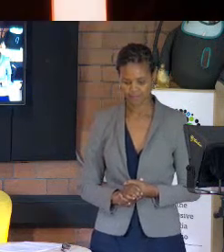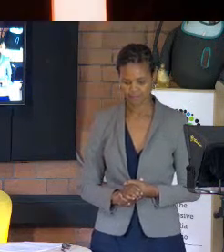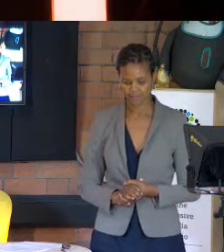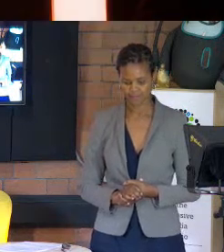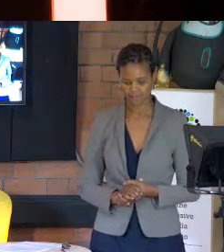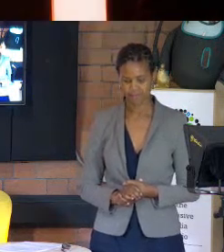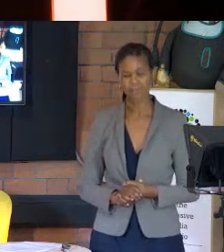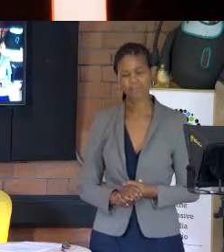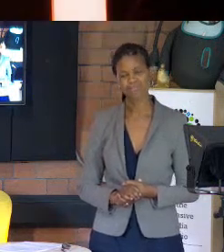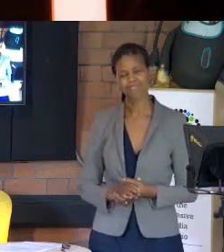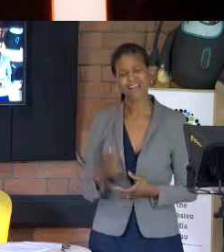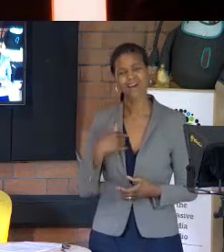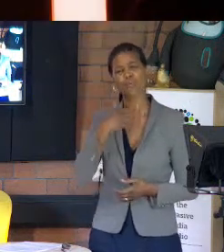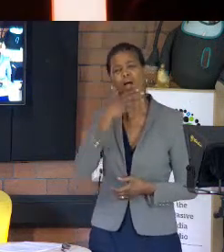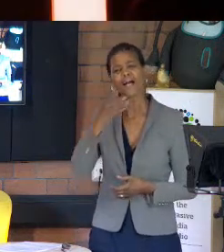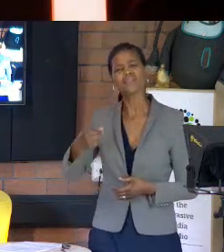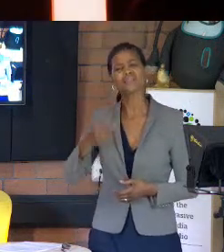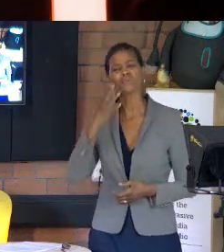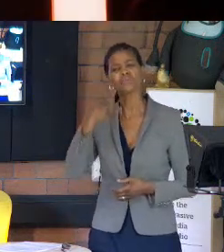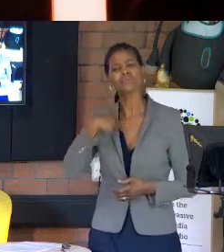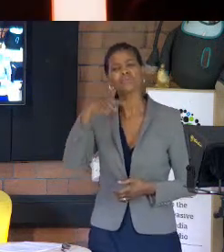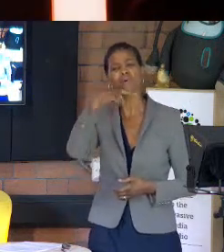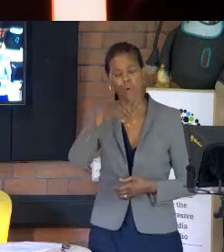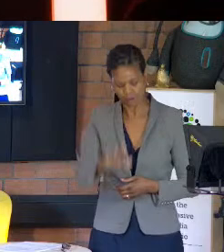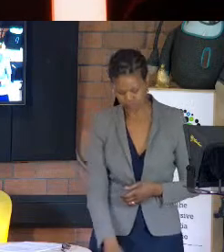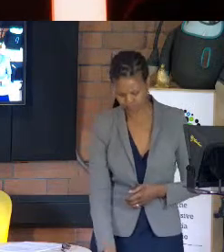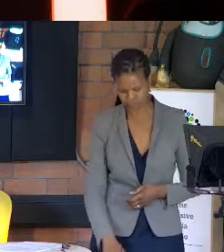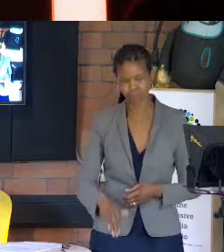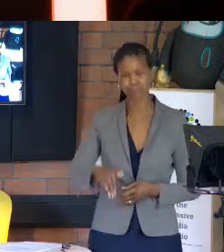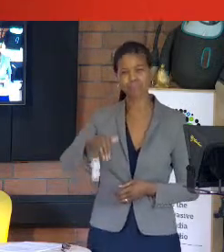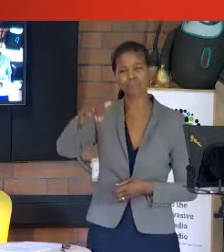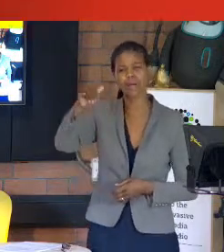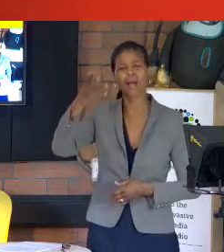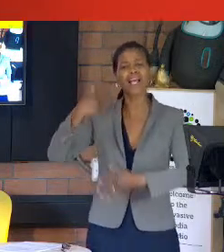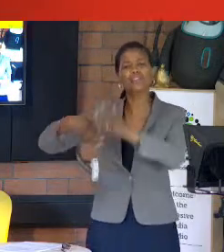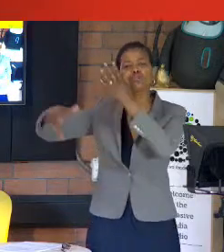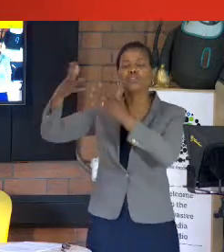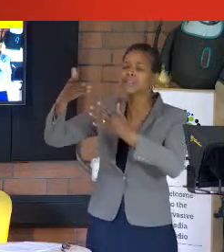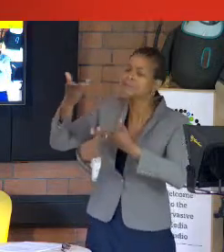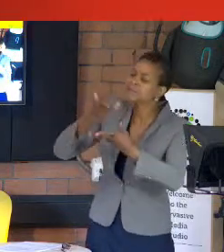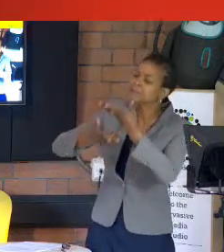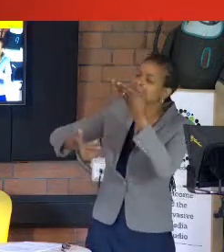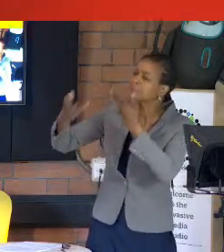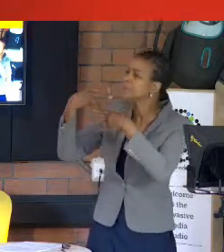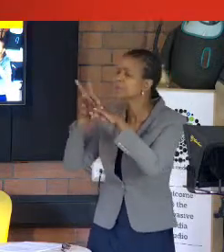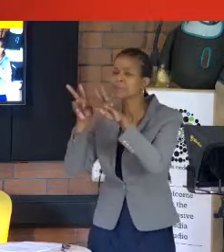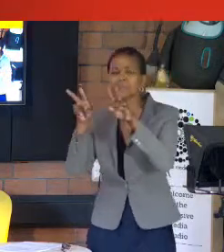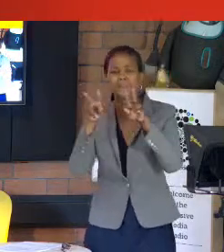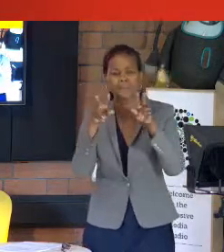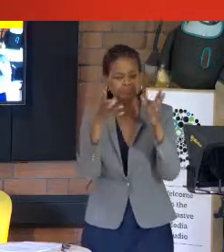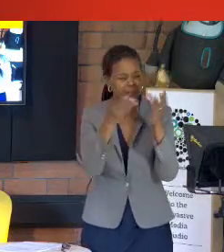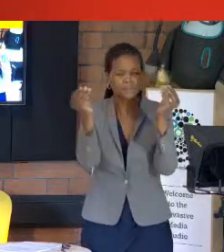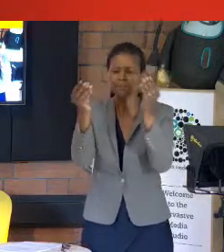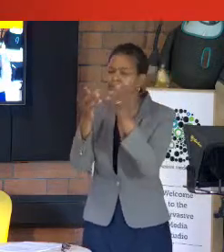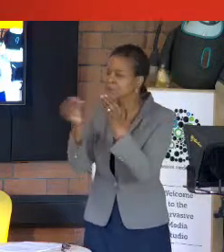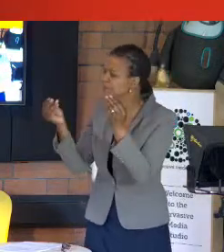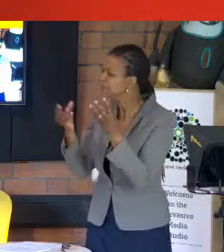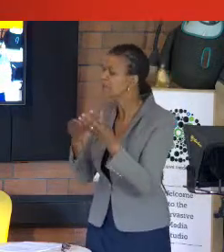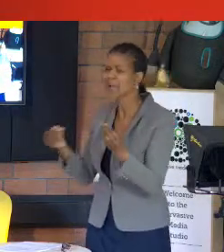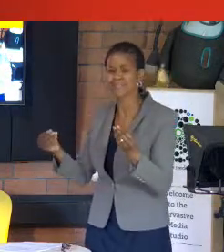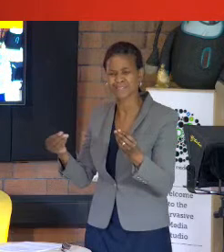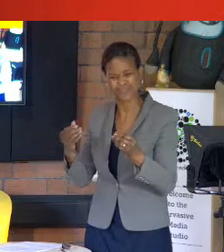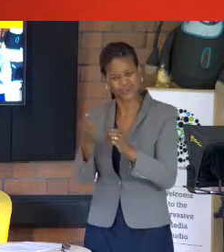I wish as a boy growing up, more of my history was shown. There was so much missing that could have helped